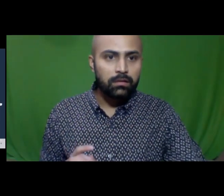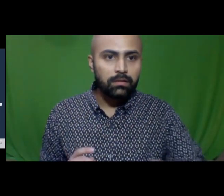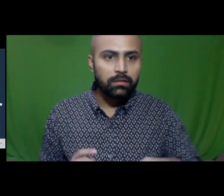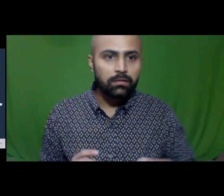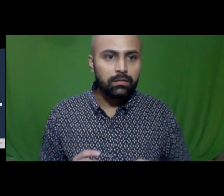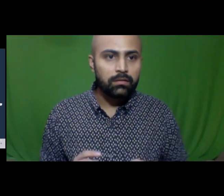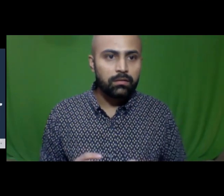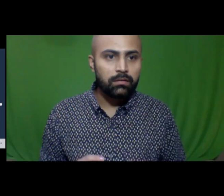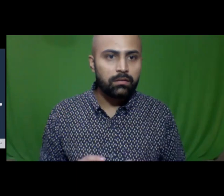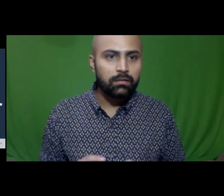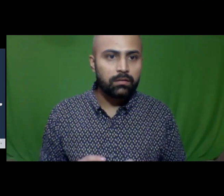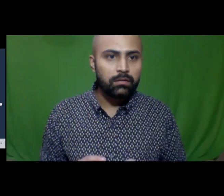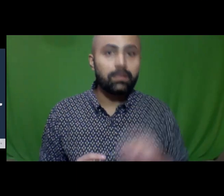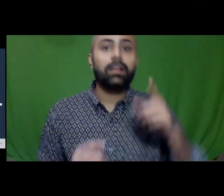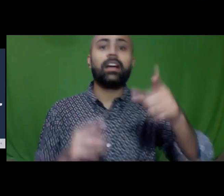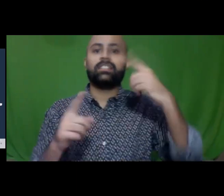This,